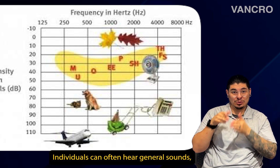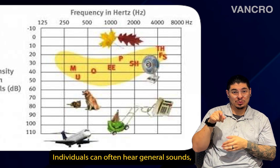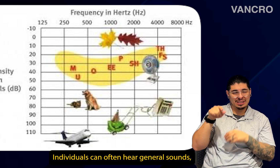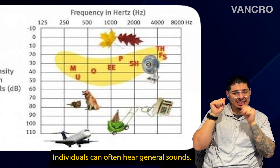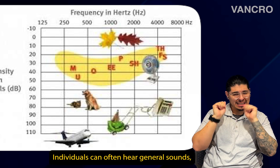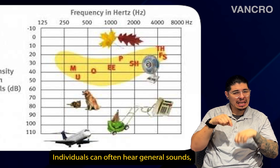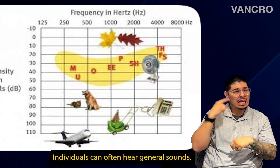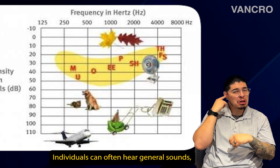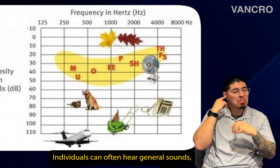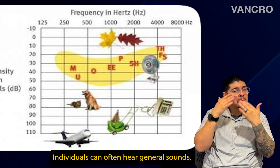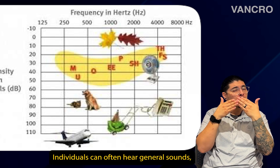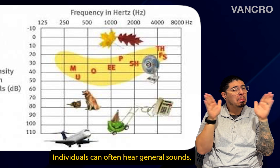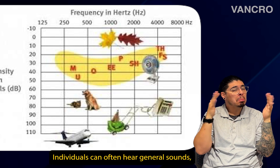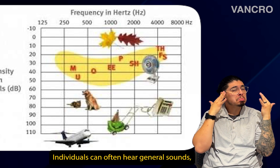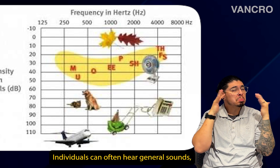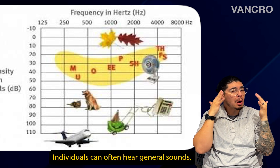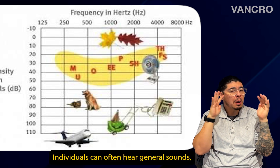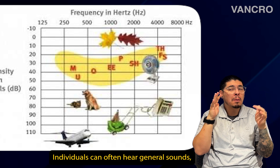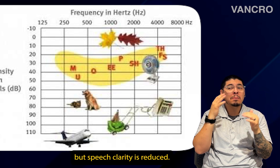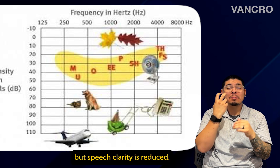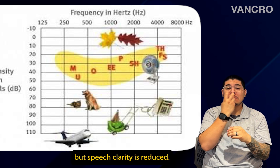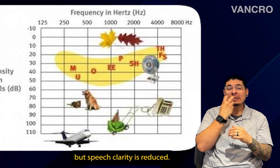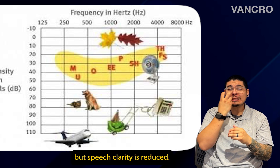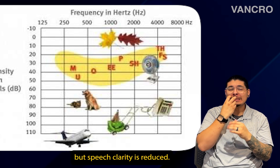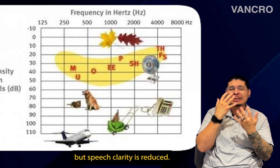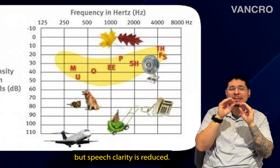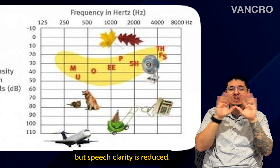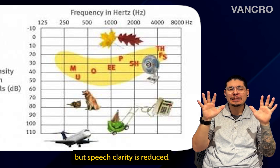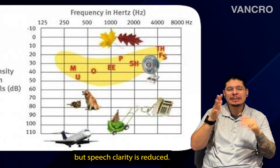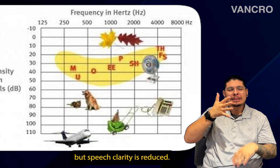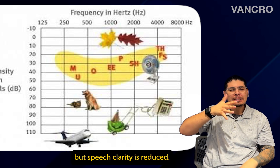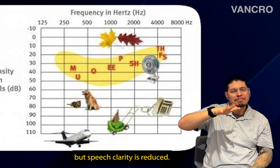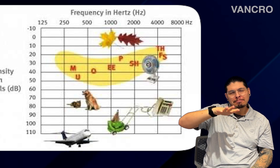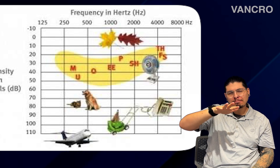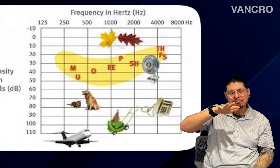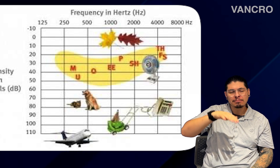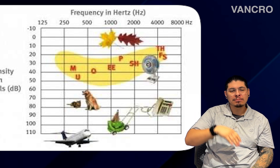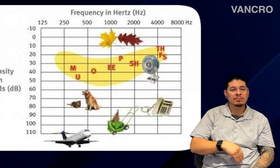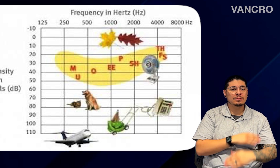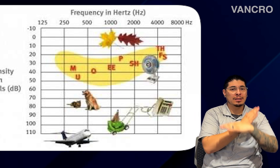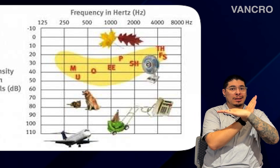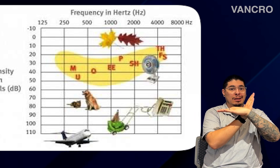Individuals can often hear general sounds, but speech clarity is reduced.